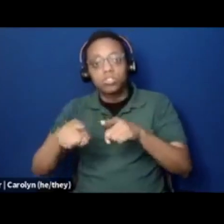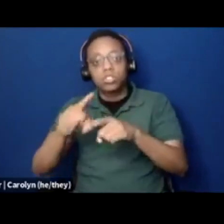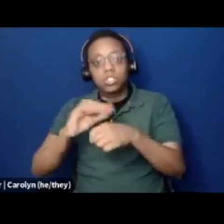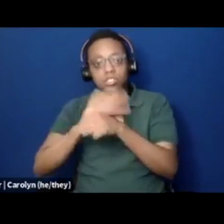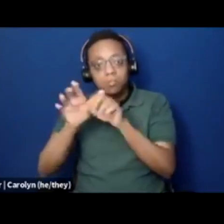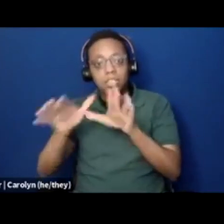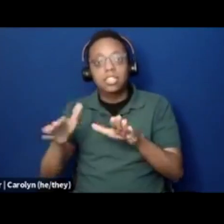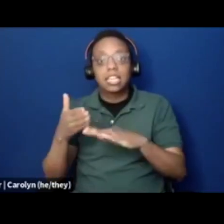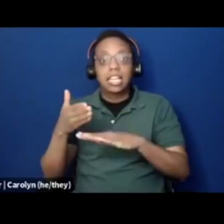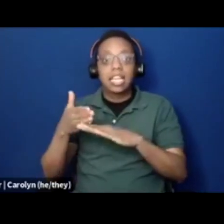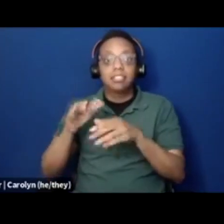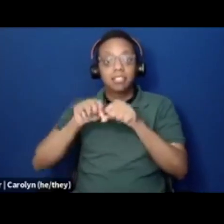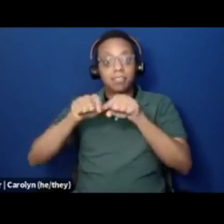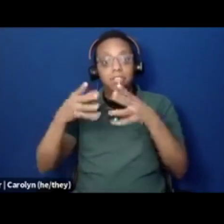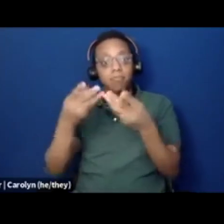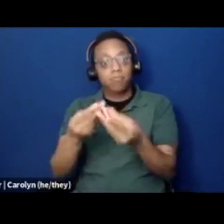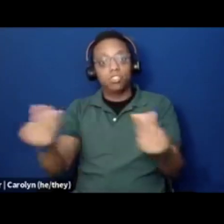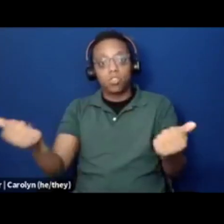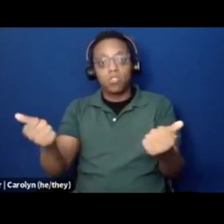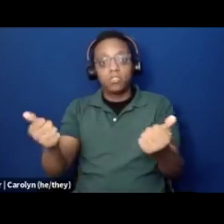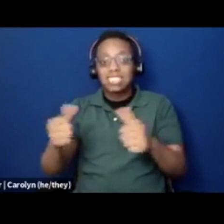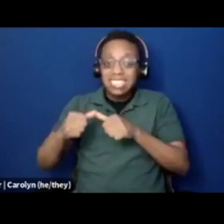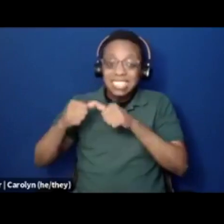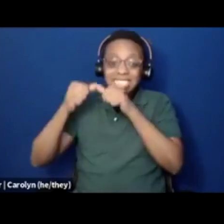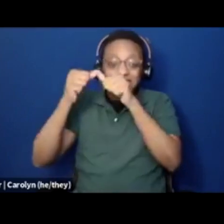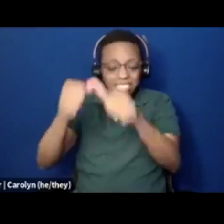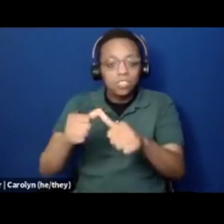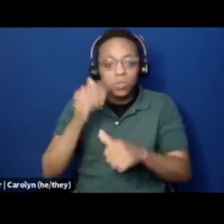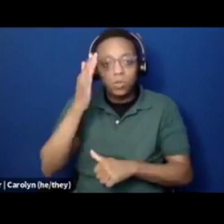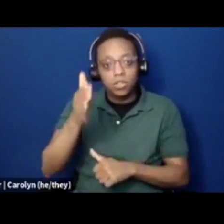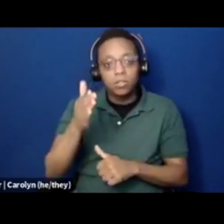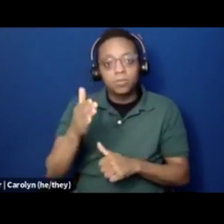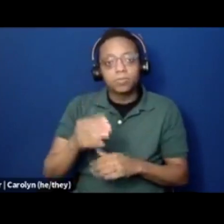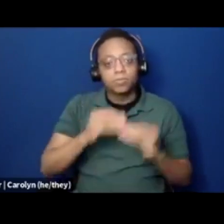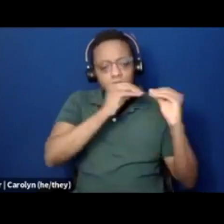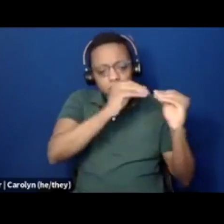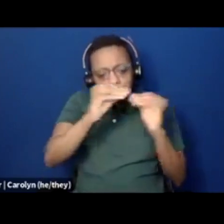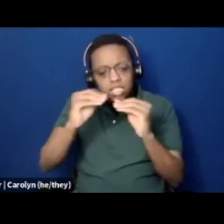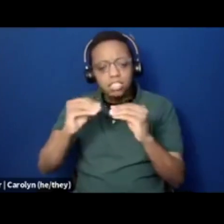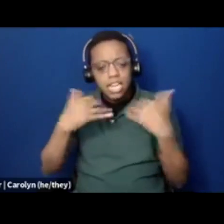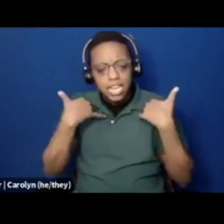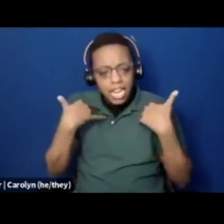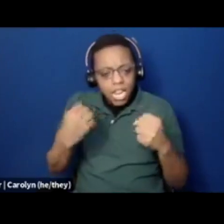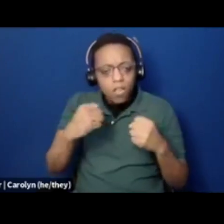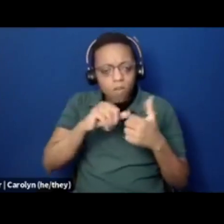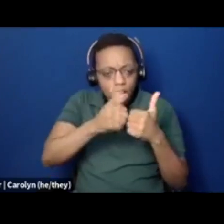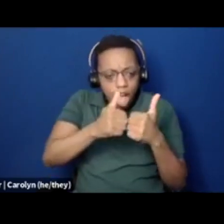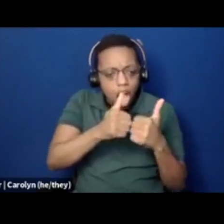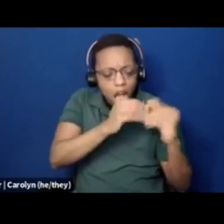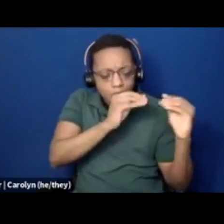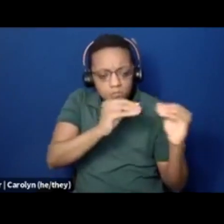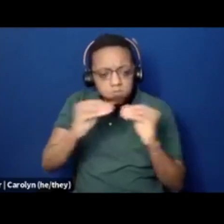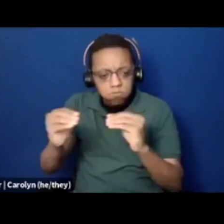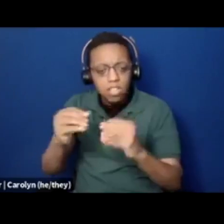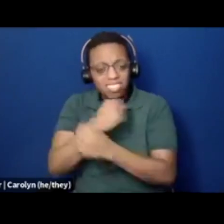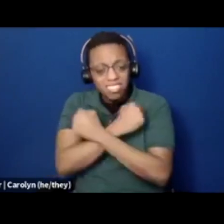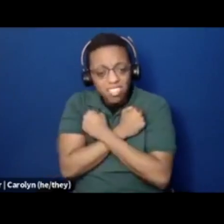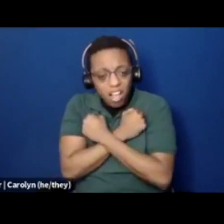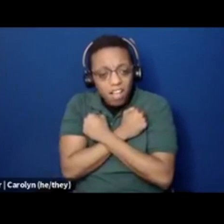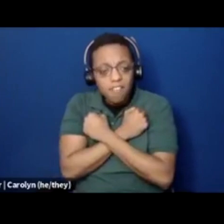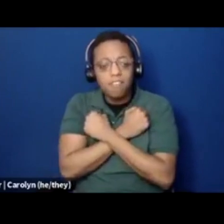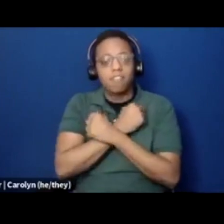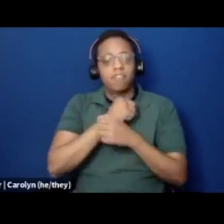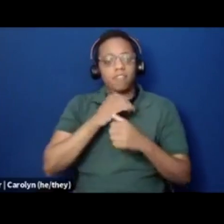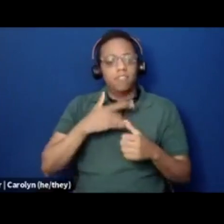trans communities how to heal, how to understand what love feels like. Because a lot of